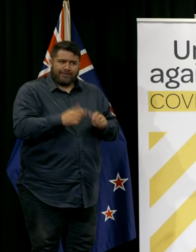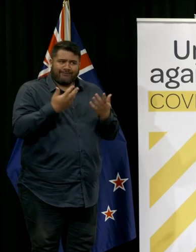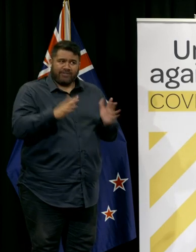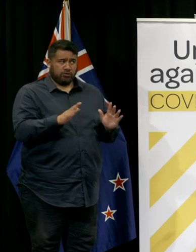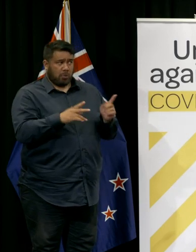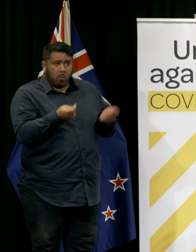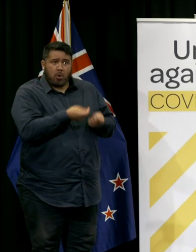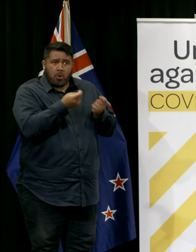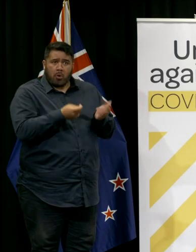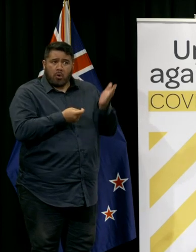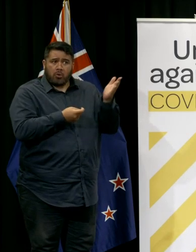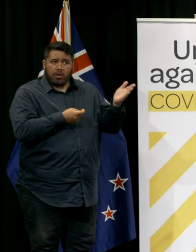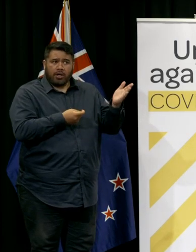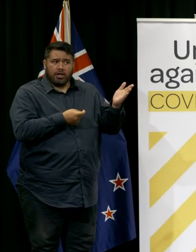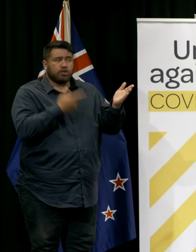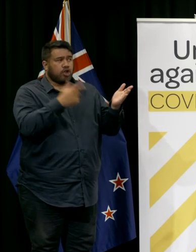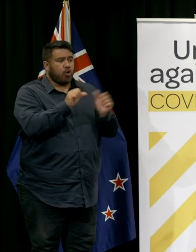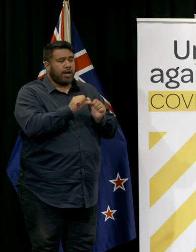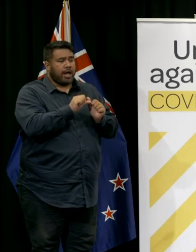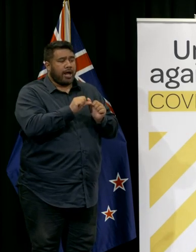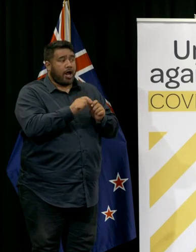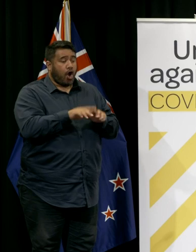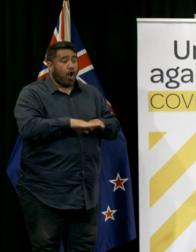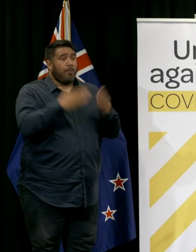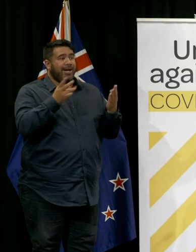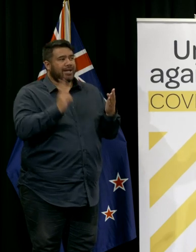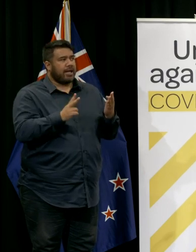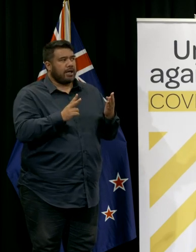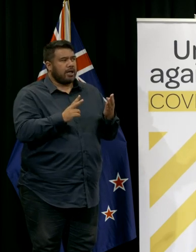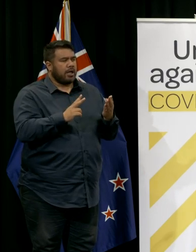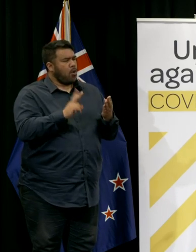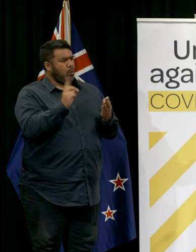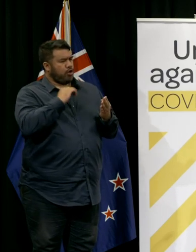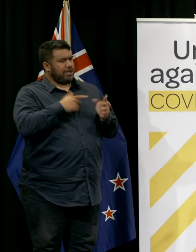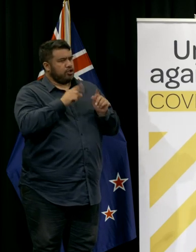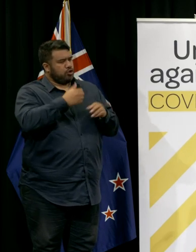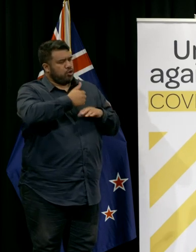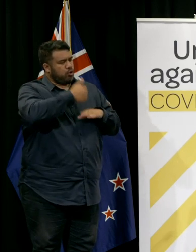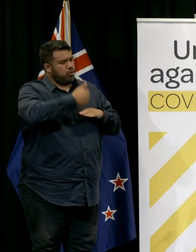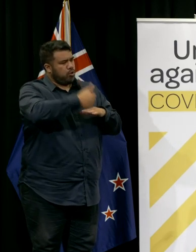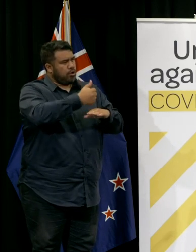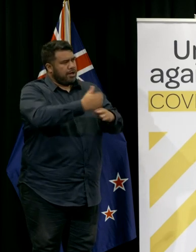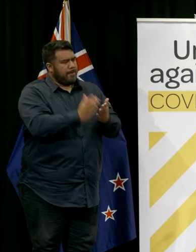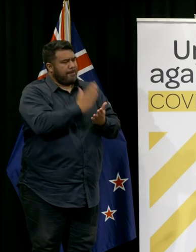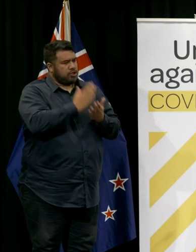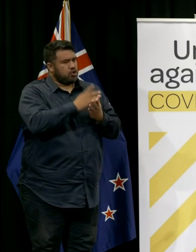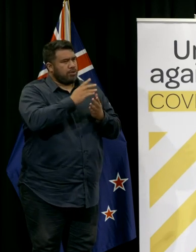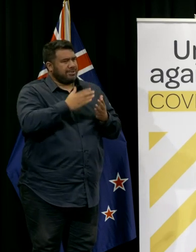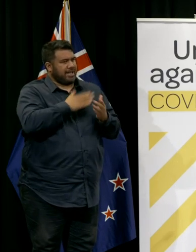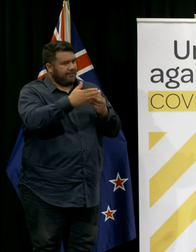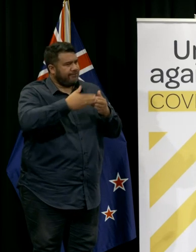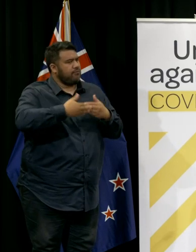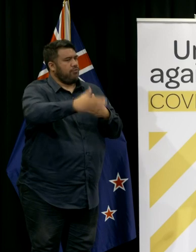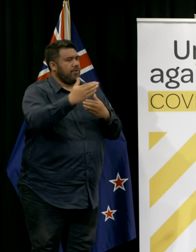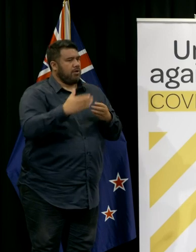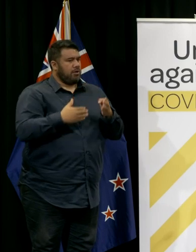to prevent getting a further increase again. Perhaps one more question. The Ruby Princess infection, that's been known for quite a while. Why is that visit to the one in Hawke's Bay